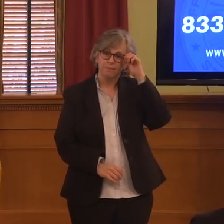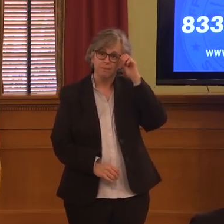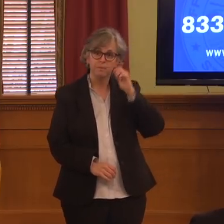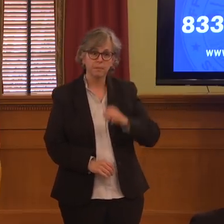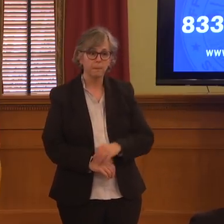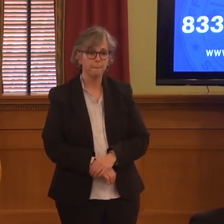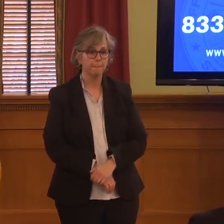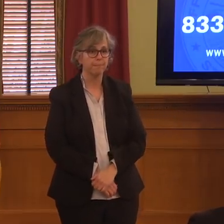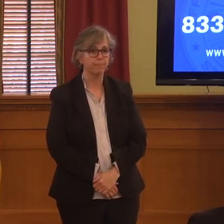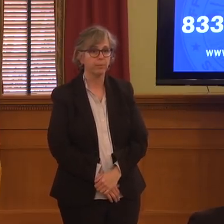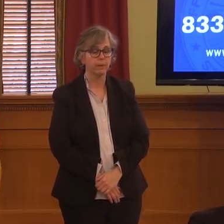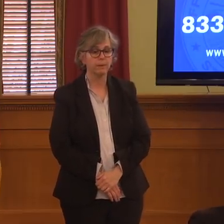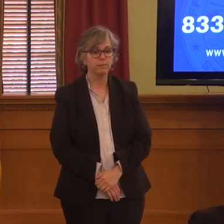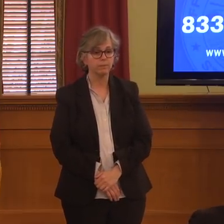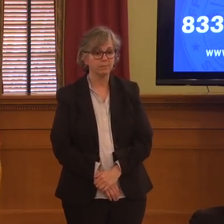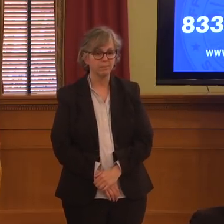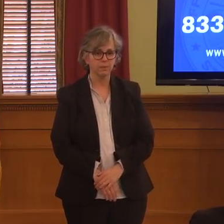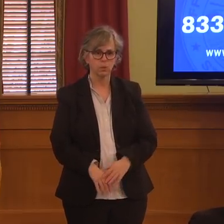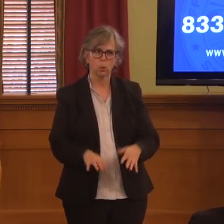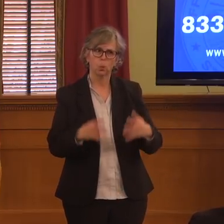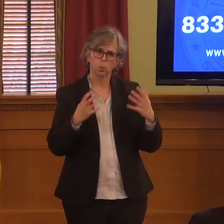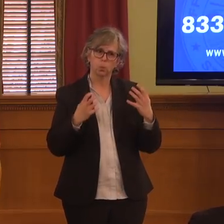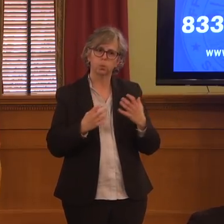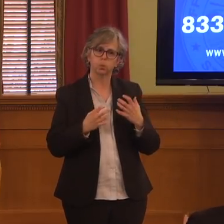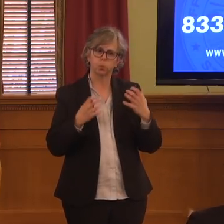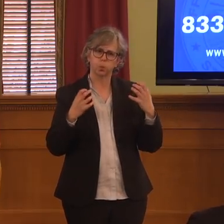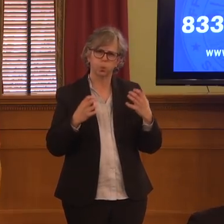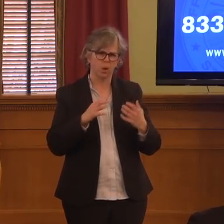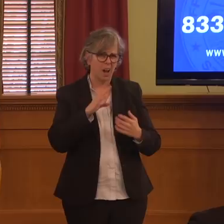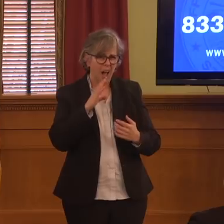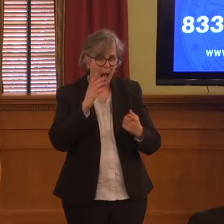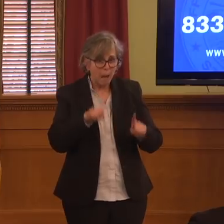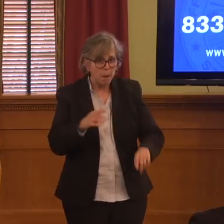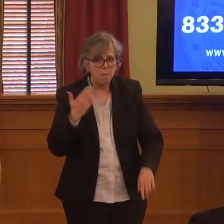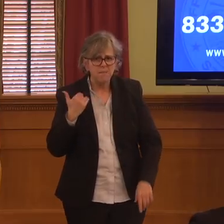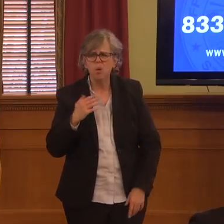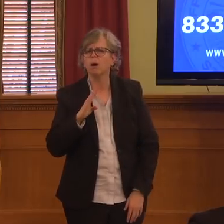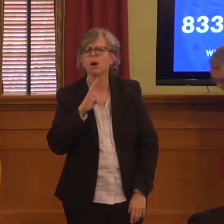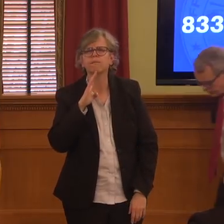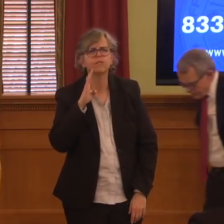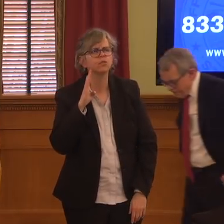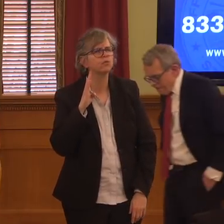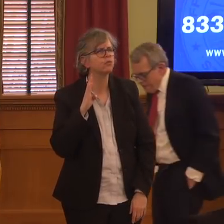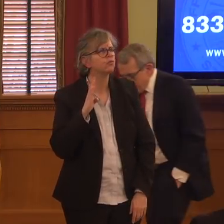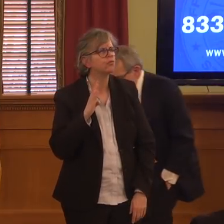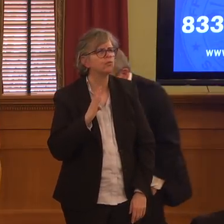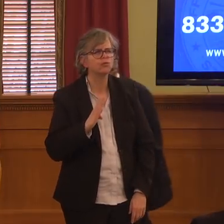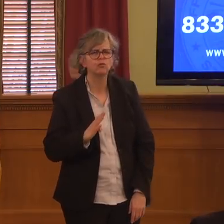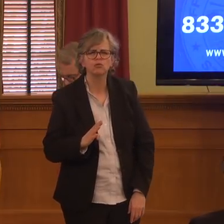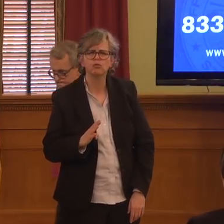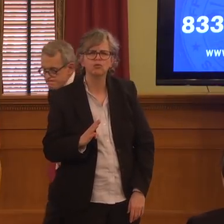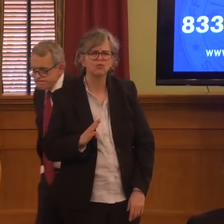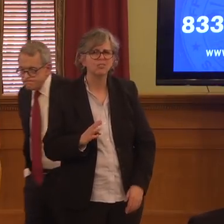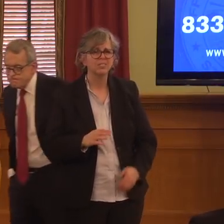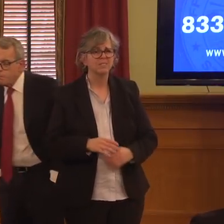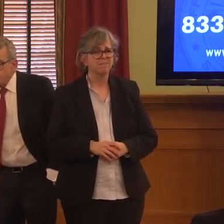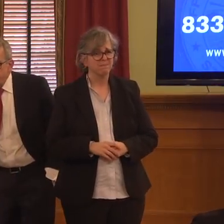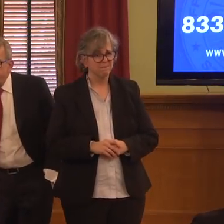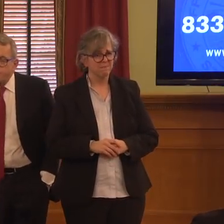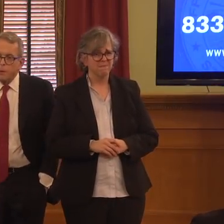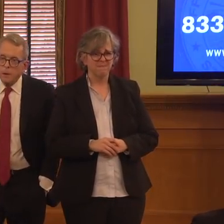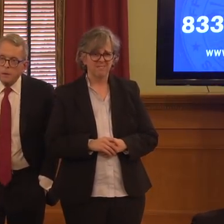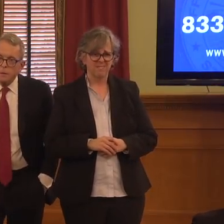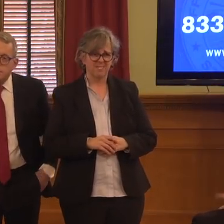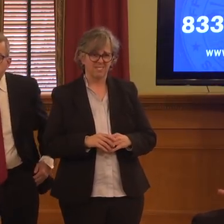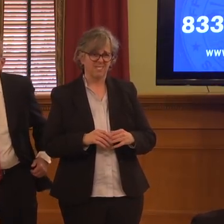This is certainly an unprecedented time. It is this 1 in 50 years